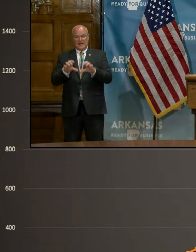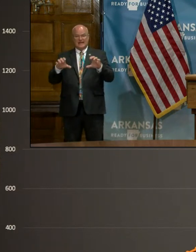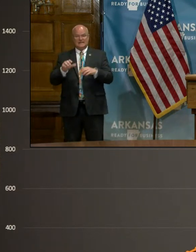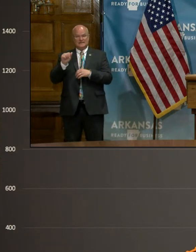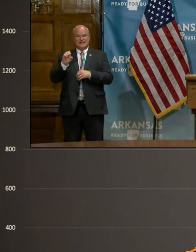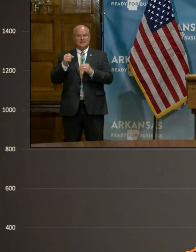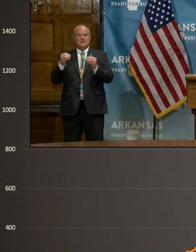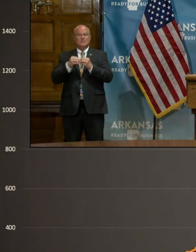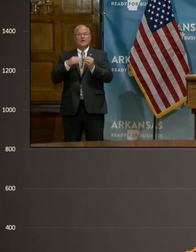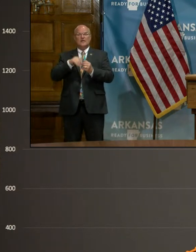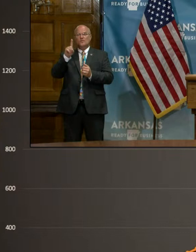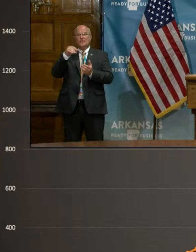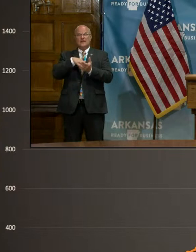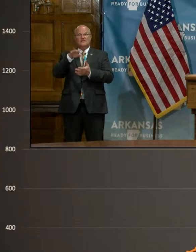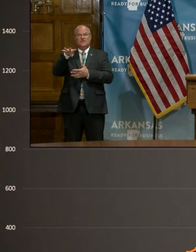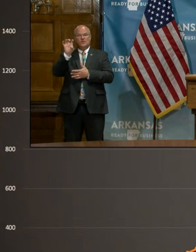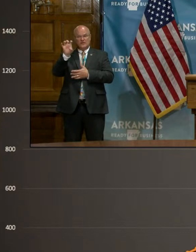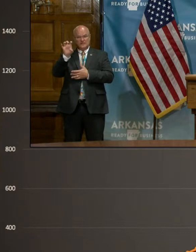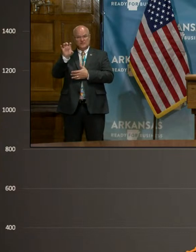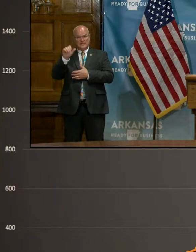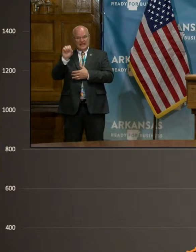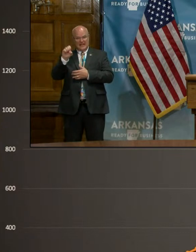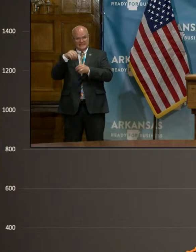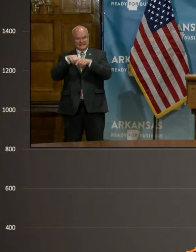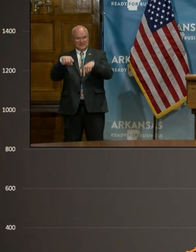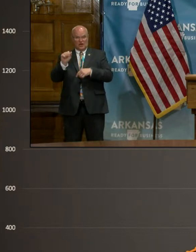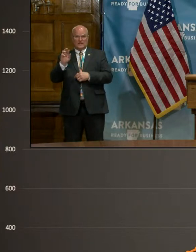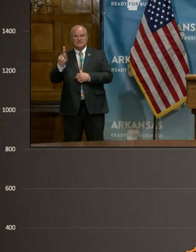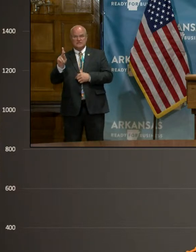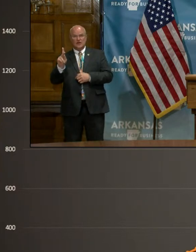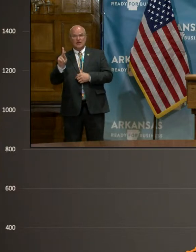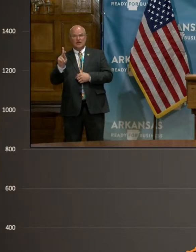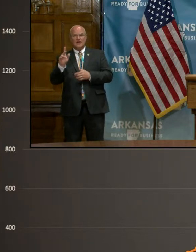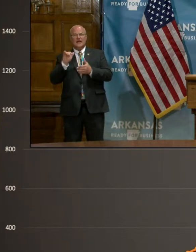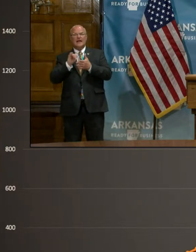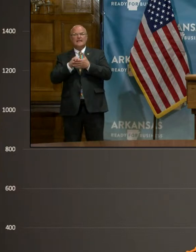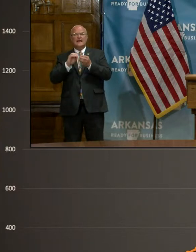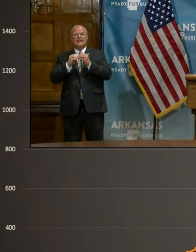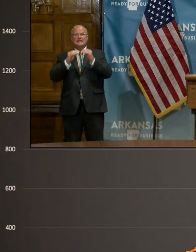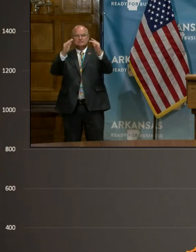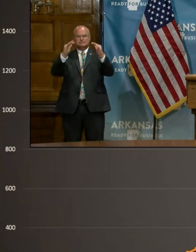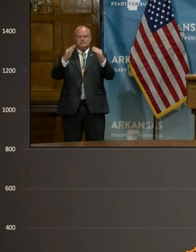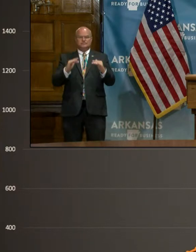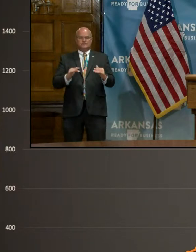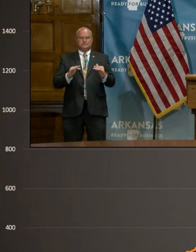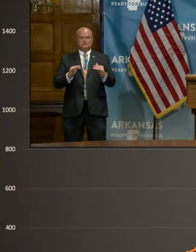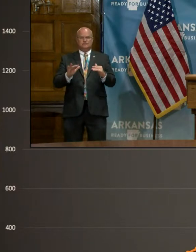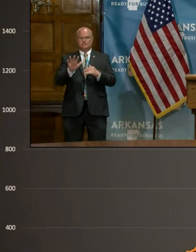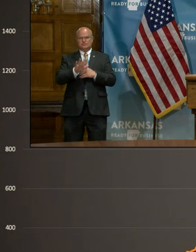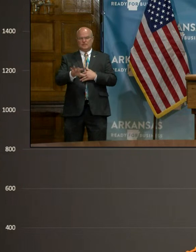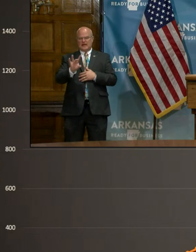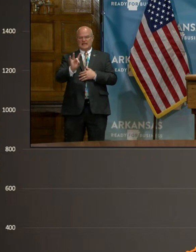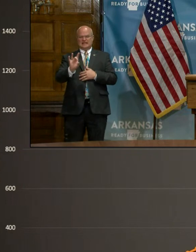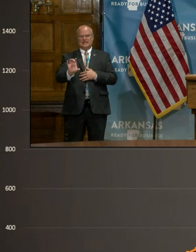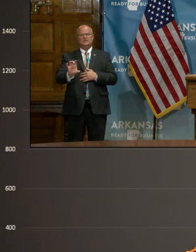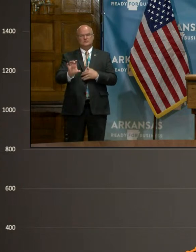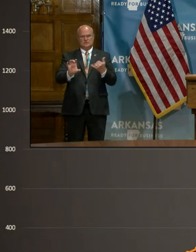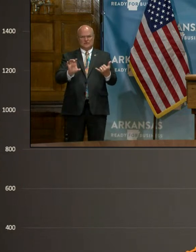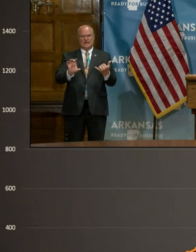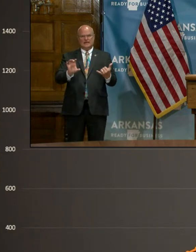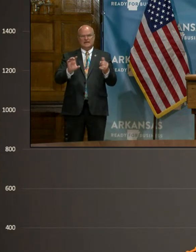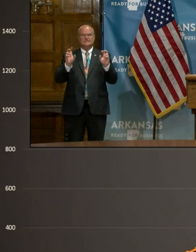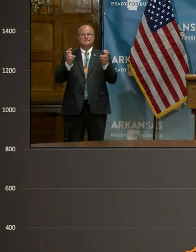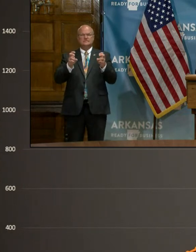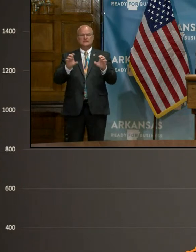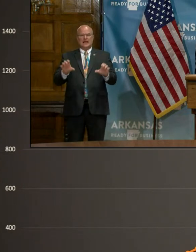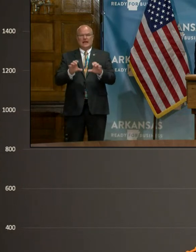active cases, over 1,400 active cases in Arkansas. That number is down to a little over 800 in